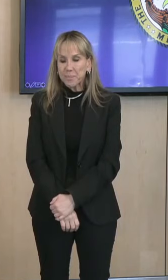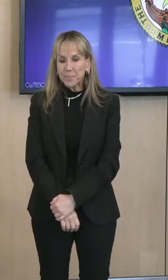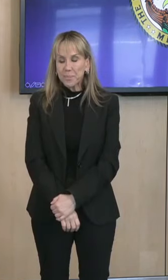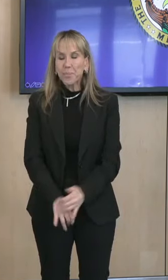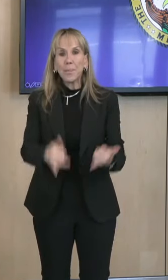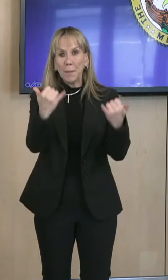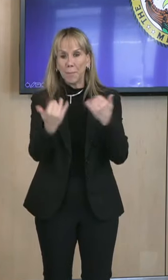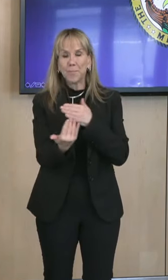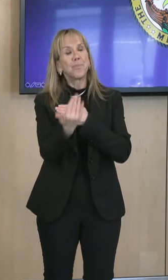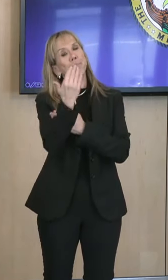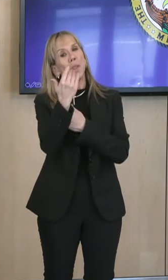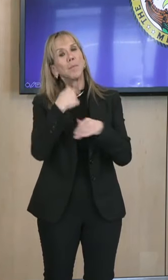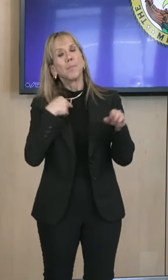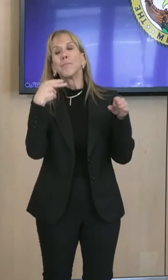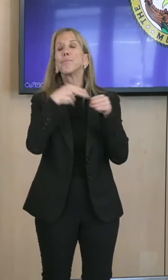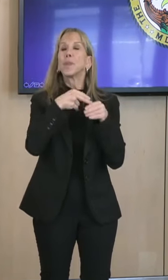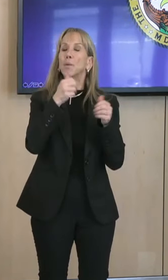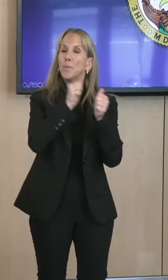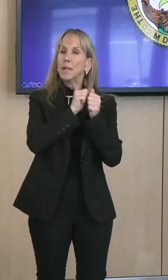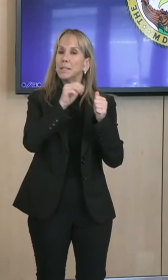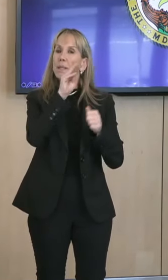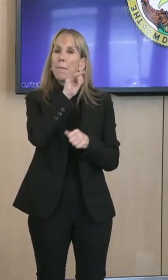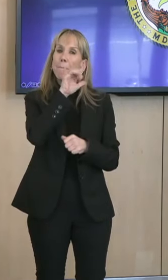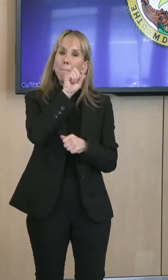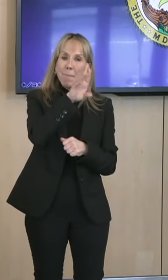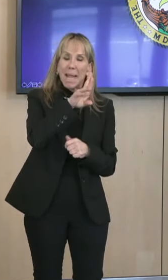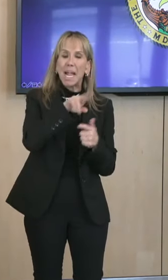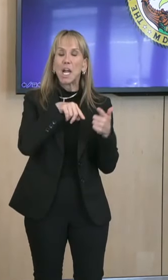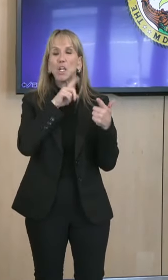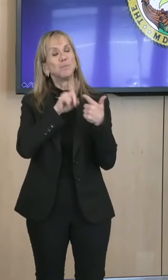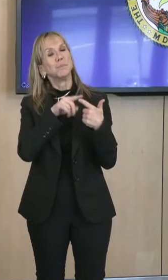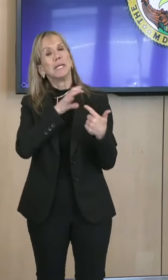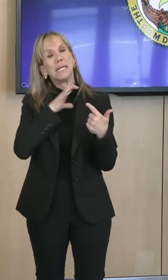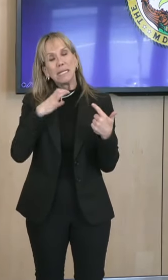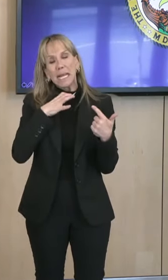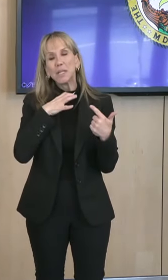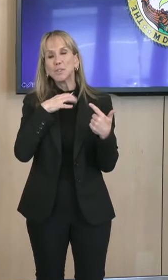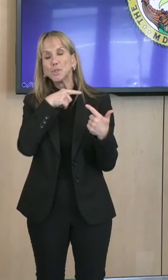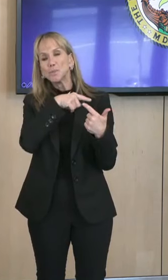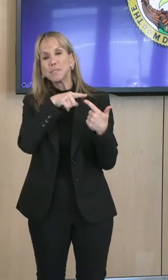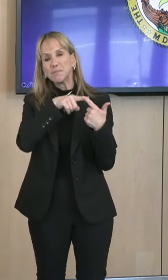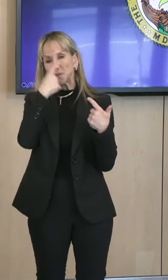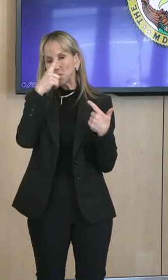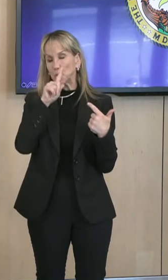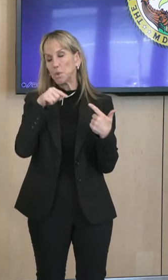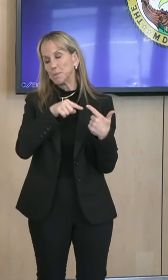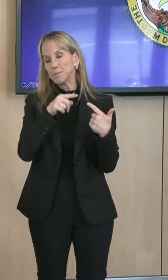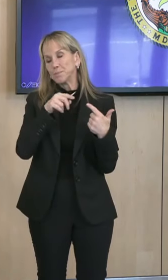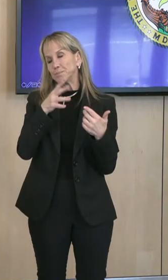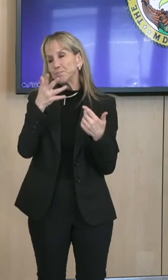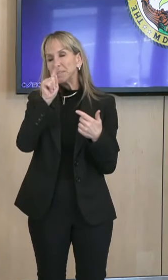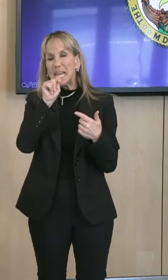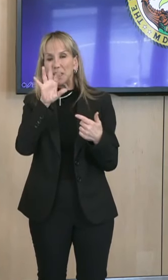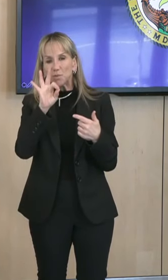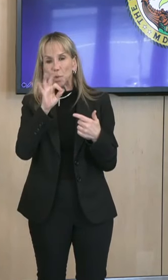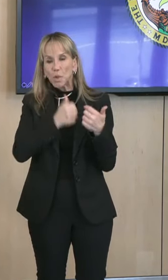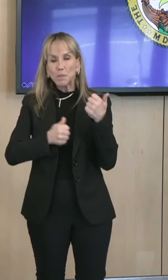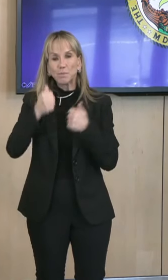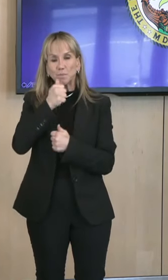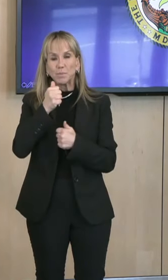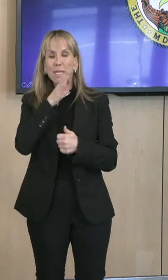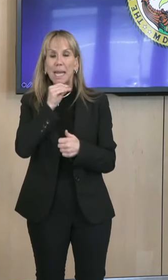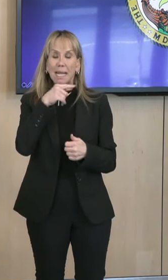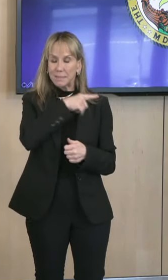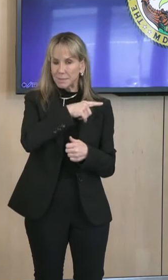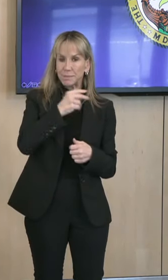This morning I joined Mayor Kevin Faulkner, Councilmember Chris Ward, the Regional Task Force on the Homeless, CEO of the Convention Center and Homeless